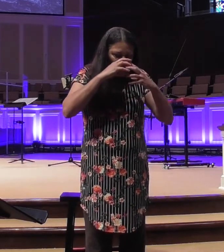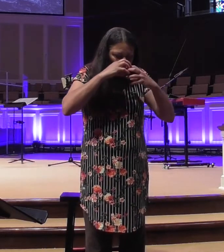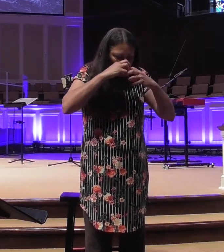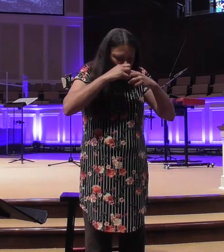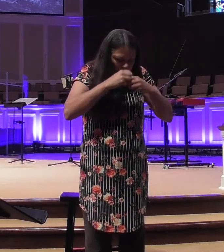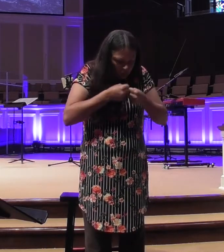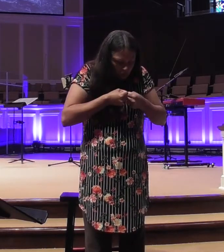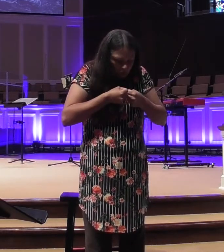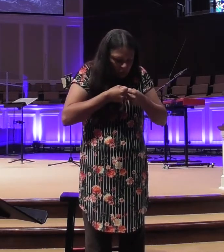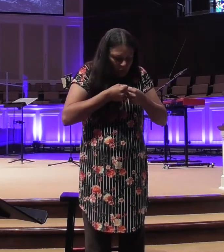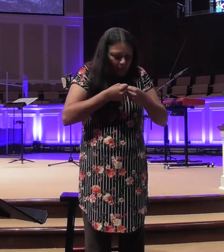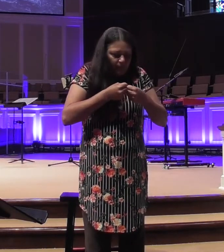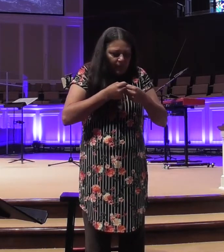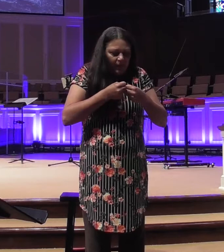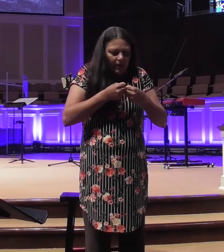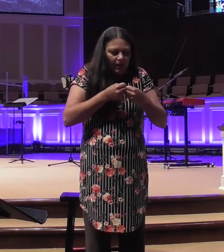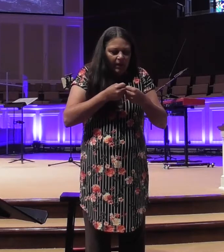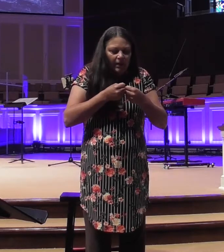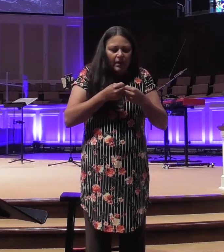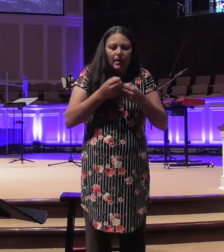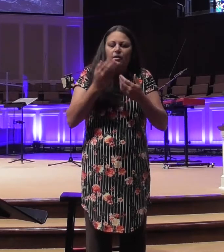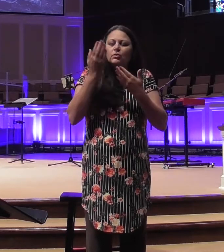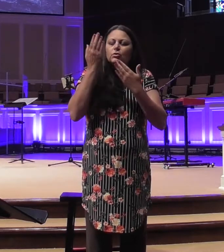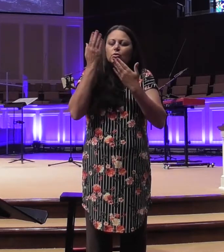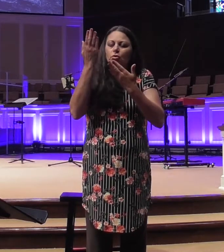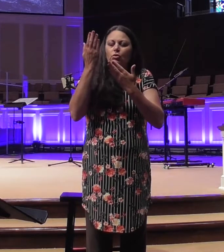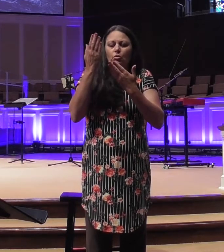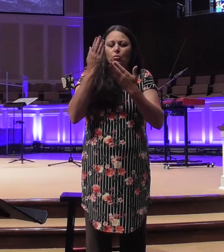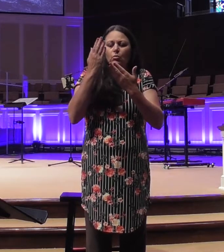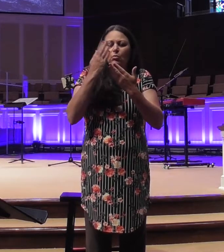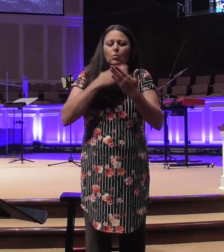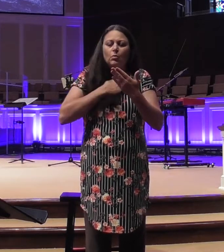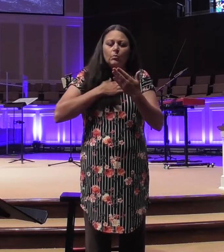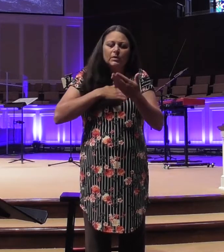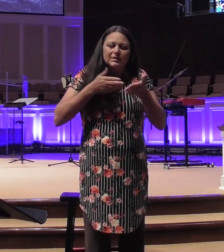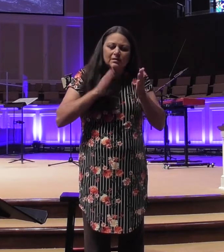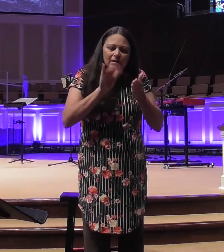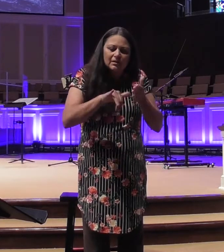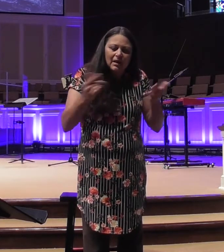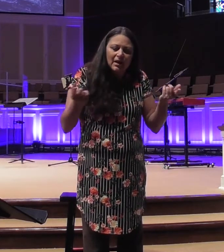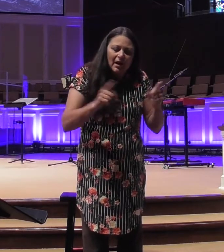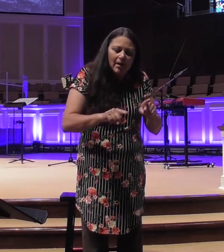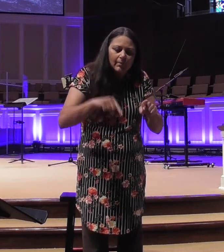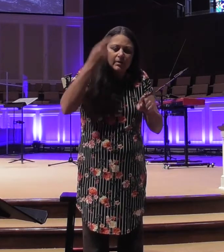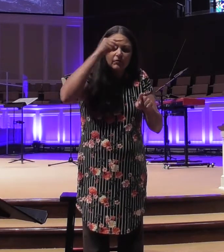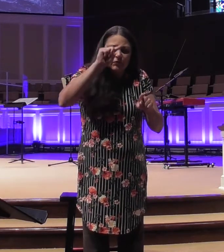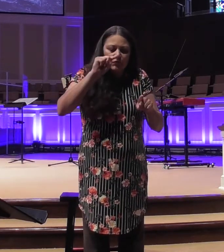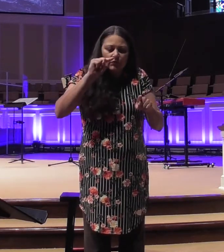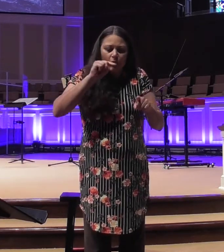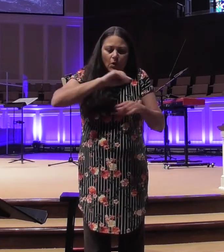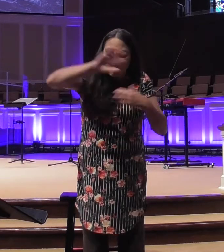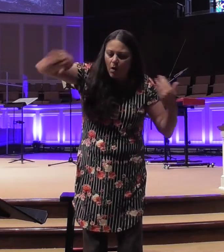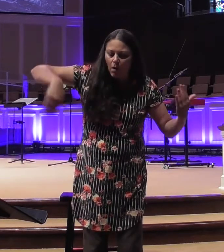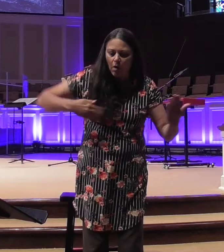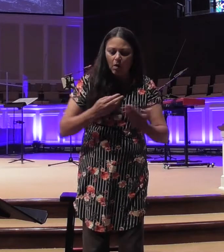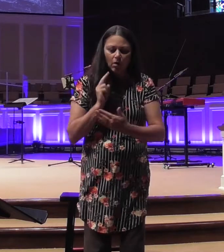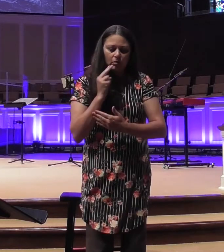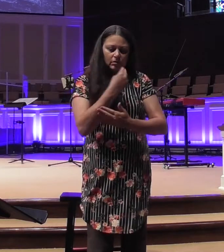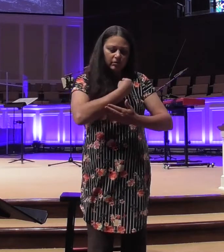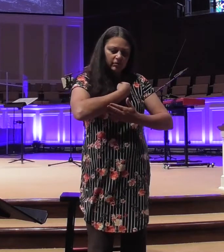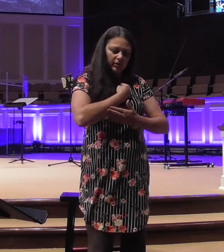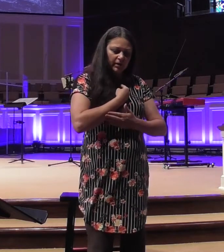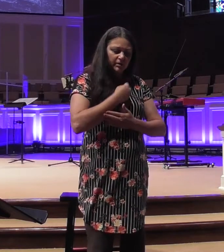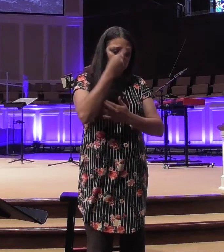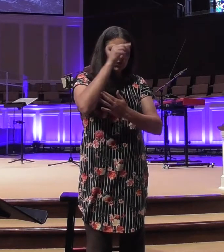it pleased you to let your own son be crushed on our behalf, wounded for our transgressions, bruised for our iniquities.